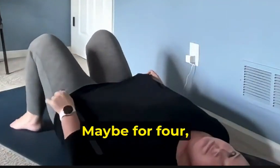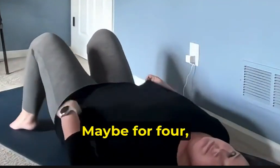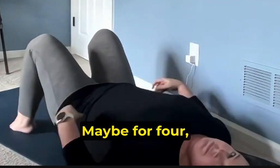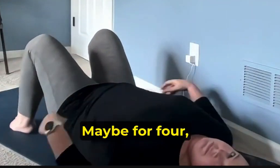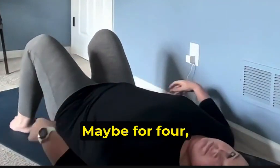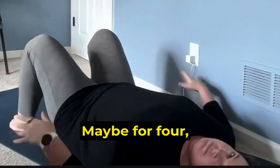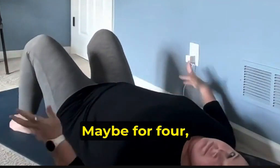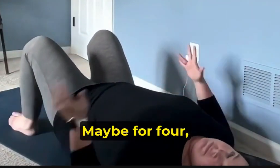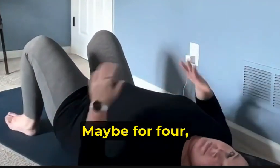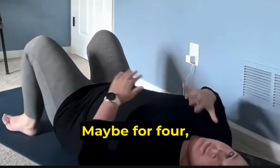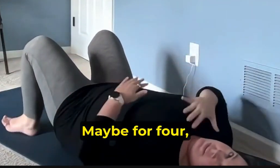Maybe for 4.